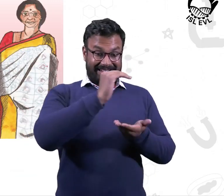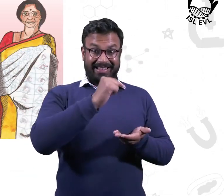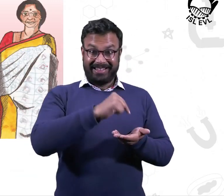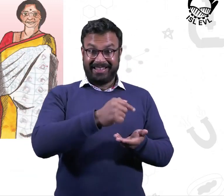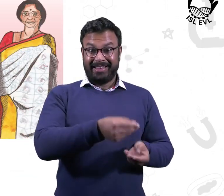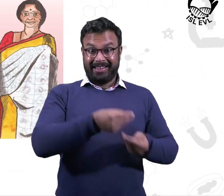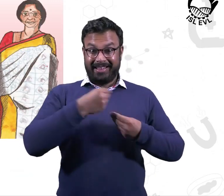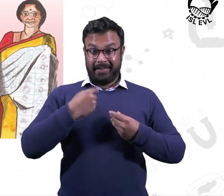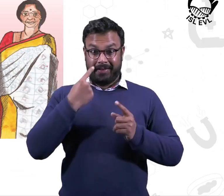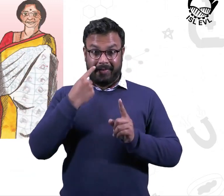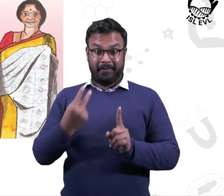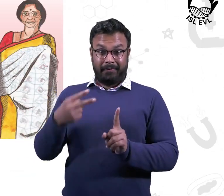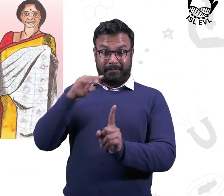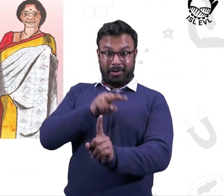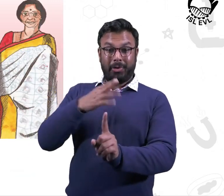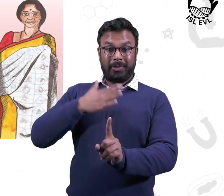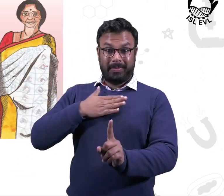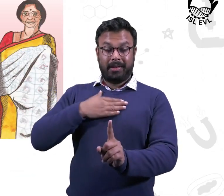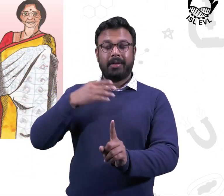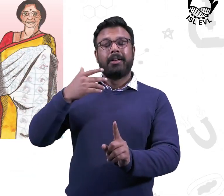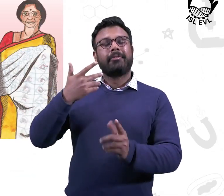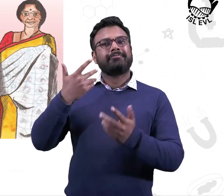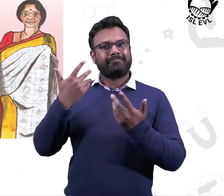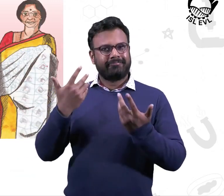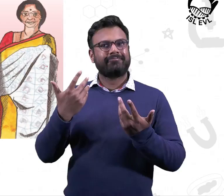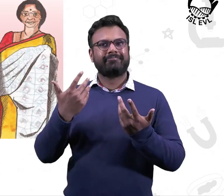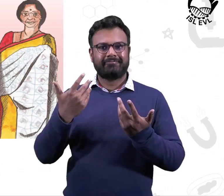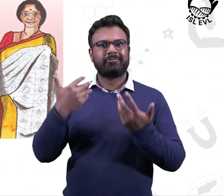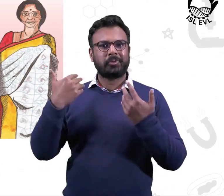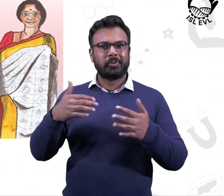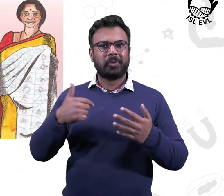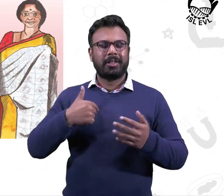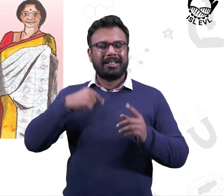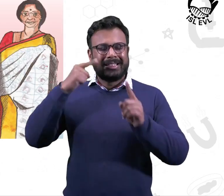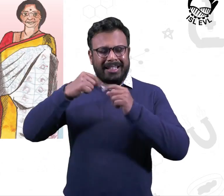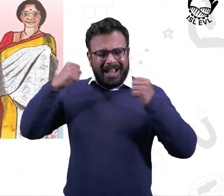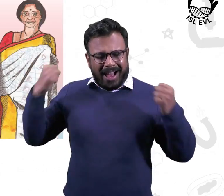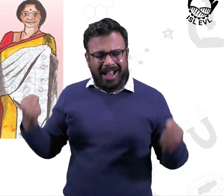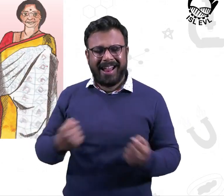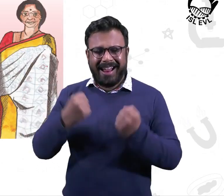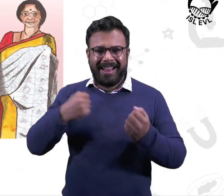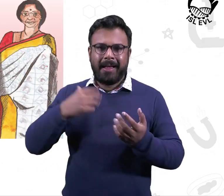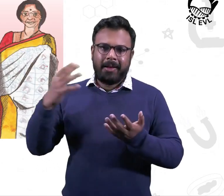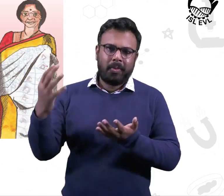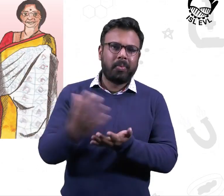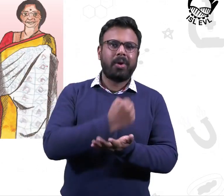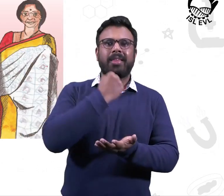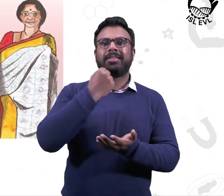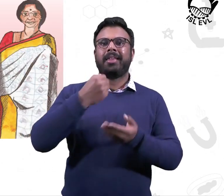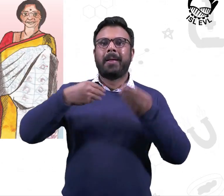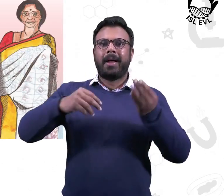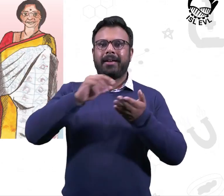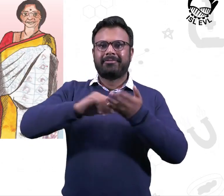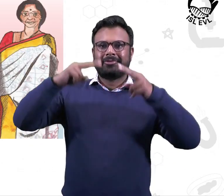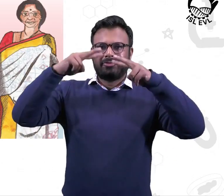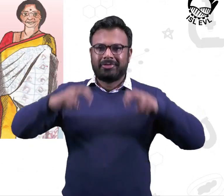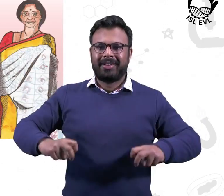Dr. Manjula thinks that the value of work cannot be measured by approval of grants